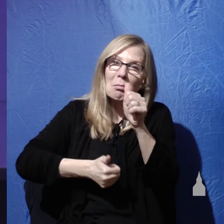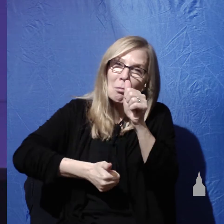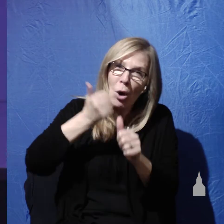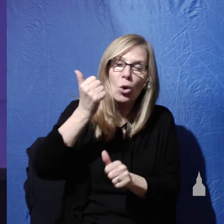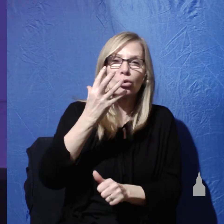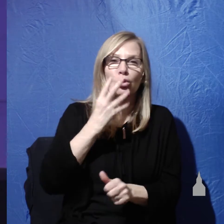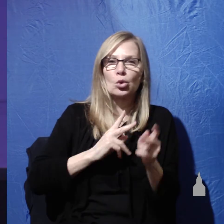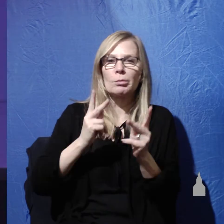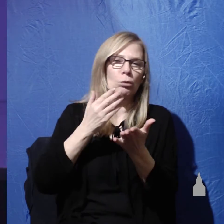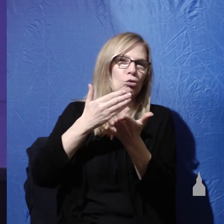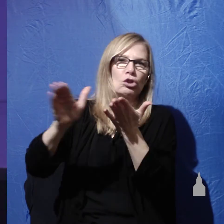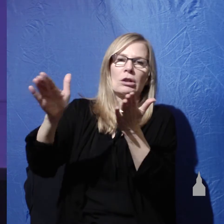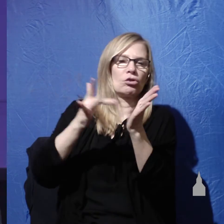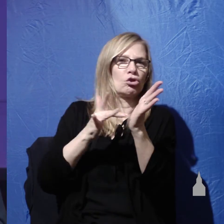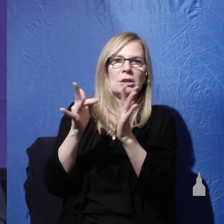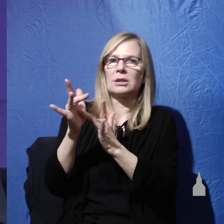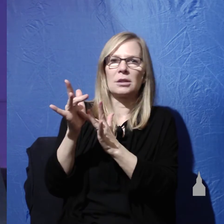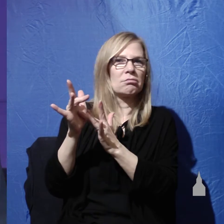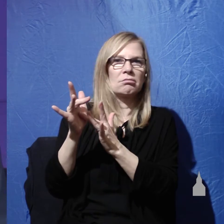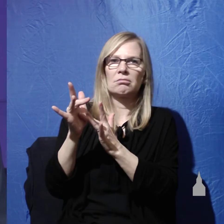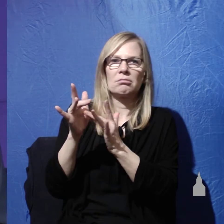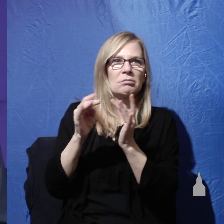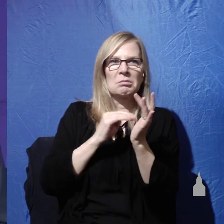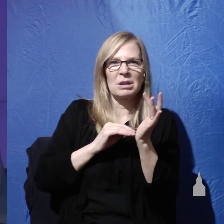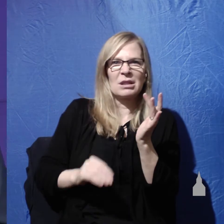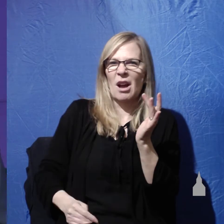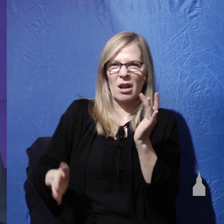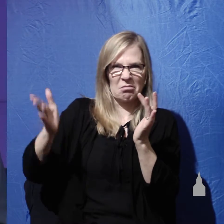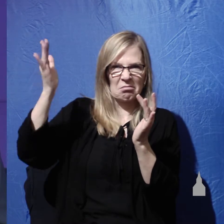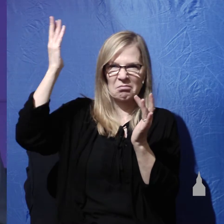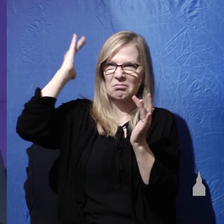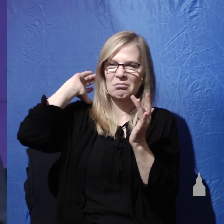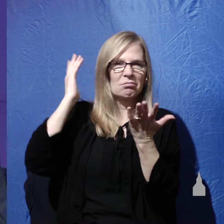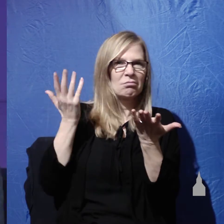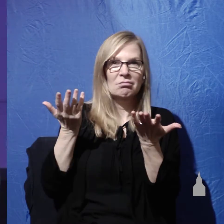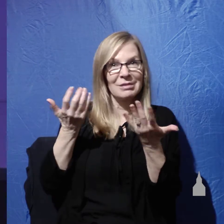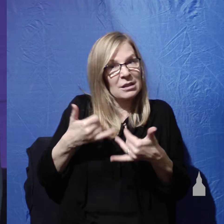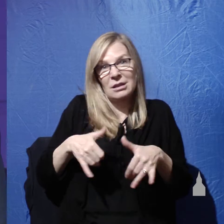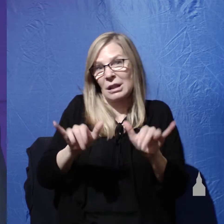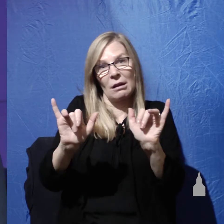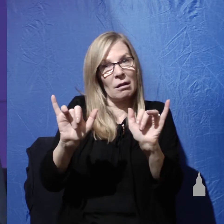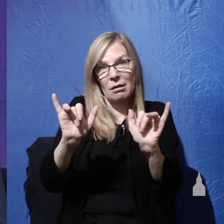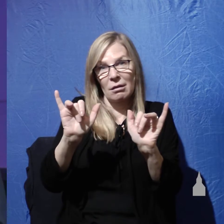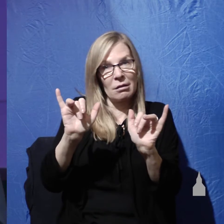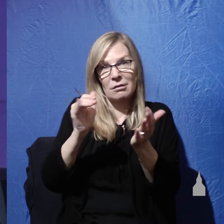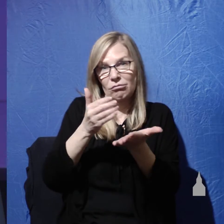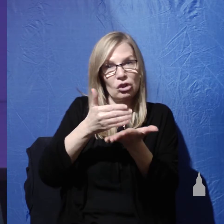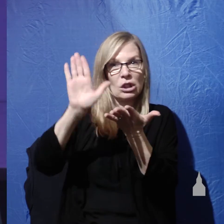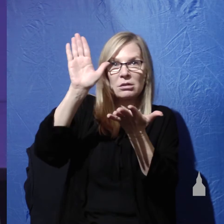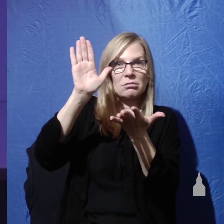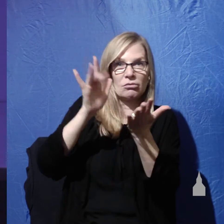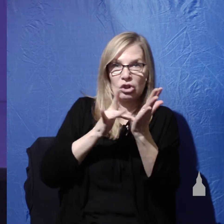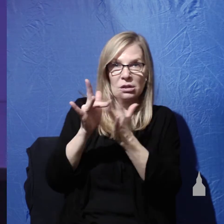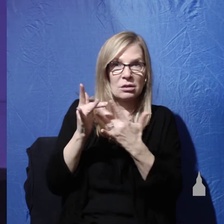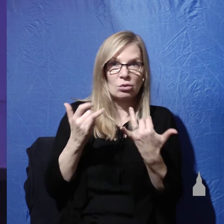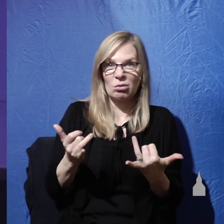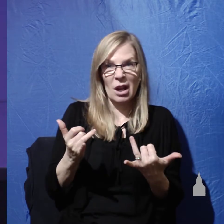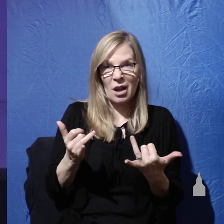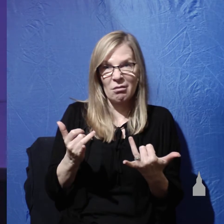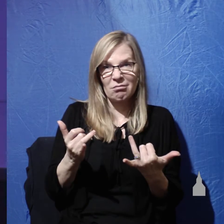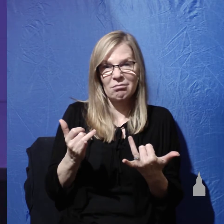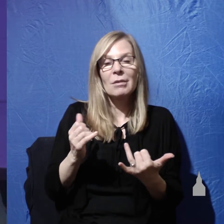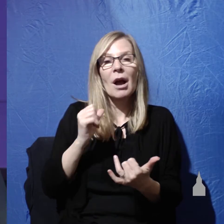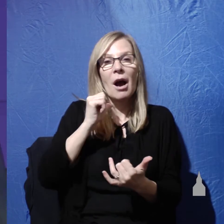Jewish people rejected Jesus as Messiah in the first century, and why they still reject him today.